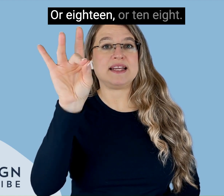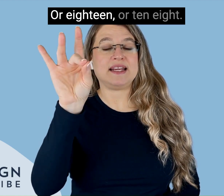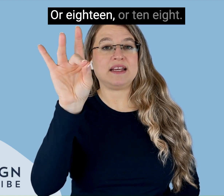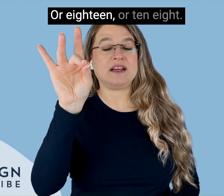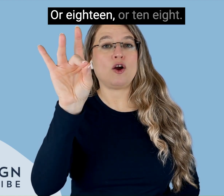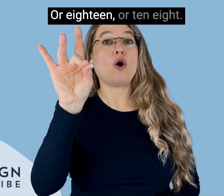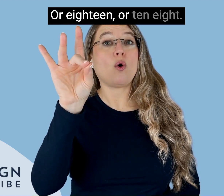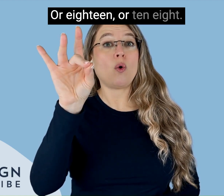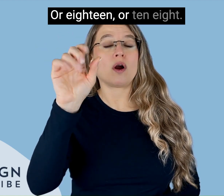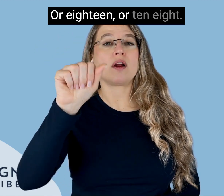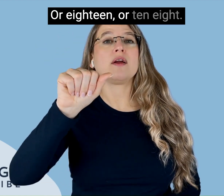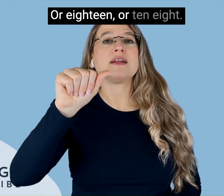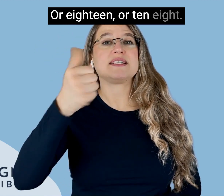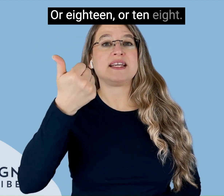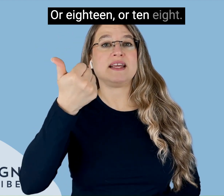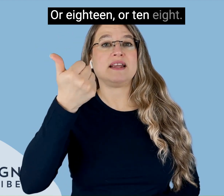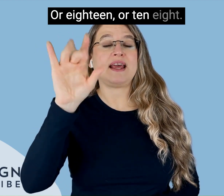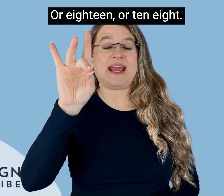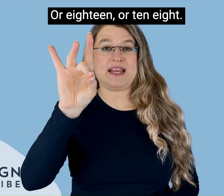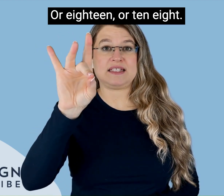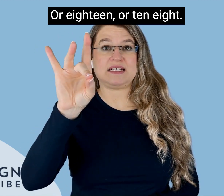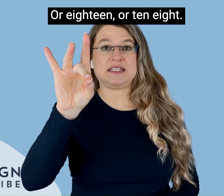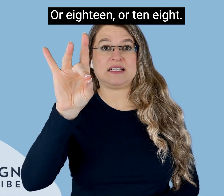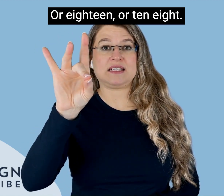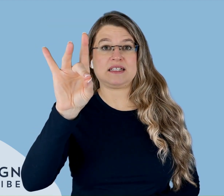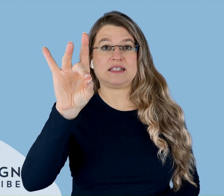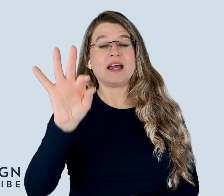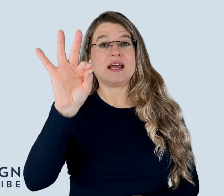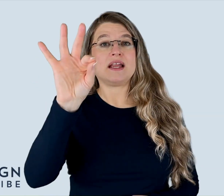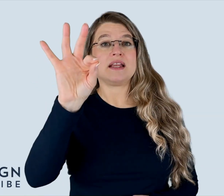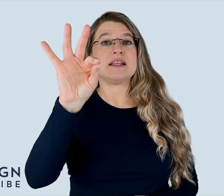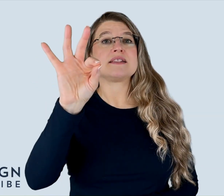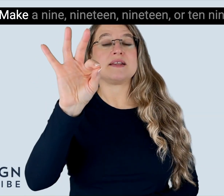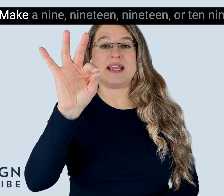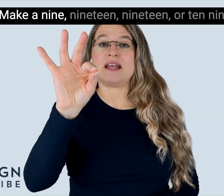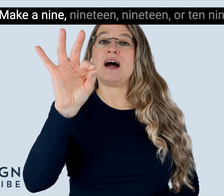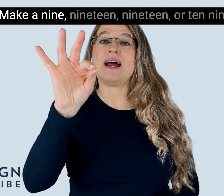18, or 10, 8. Make a 9,